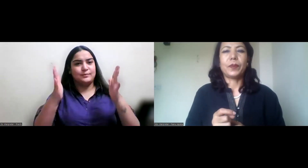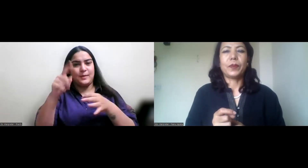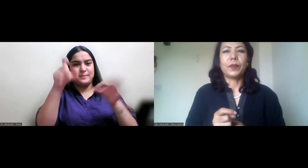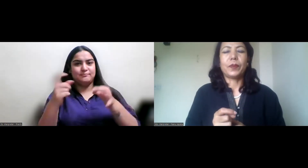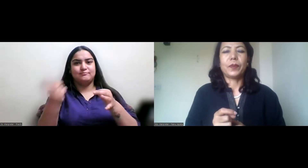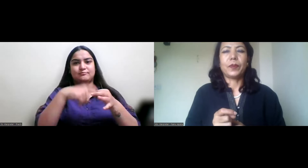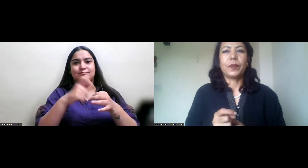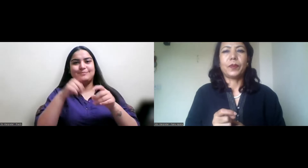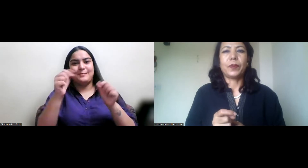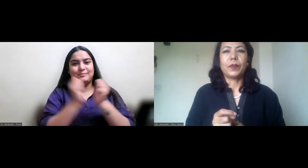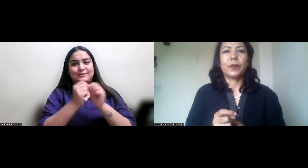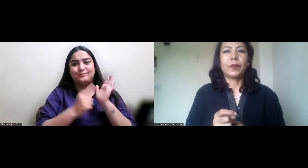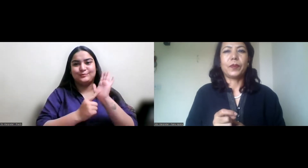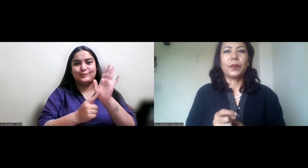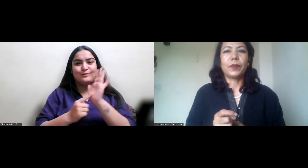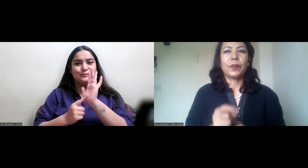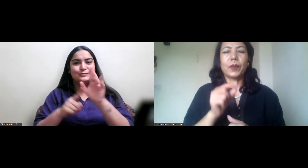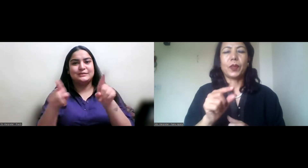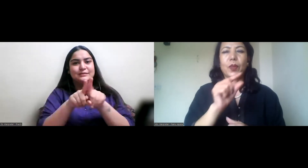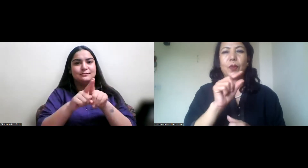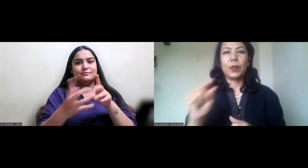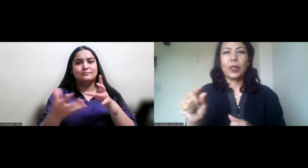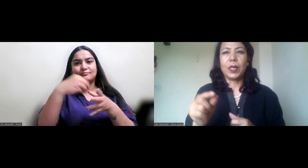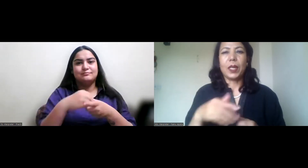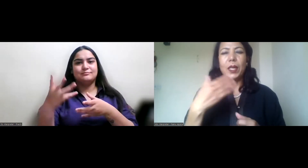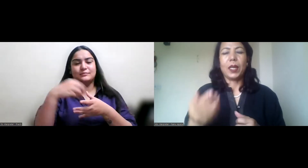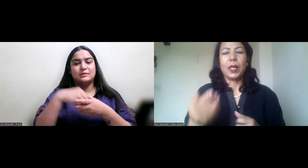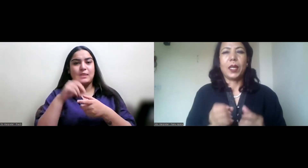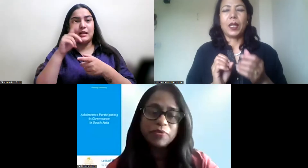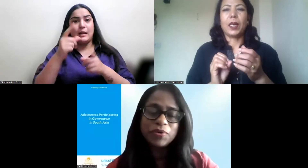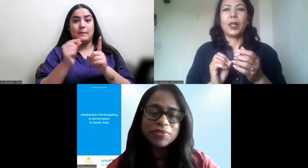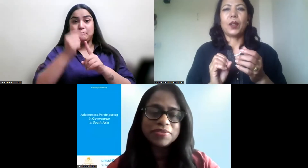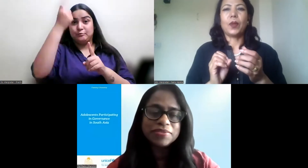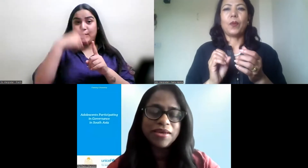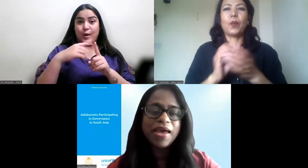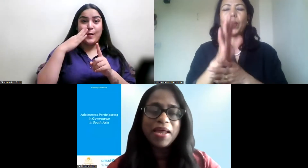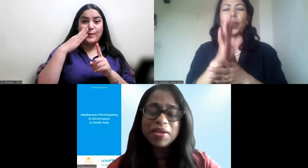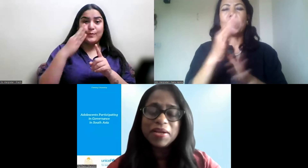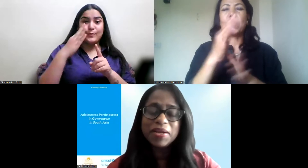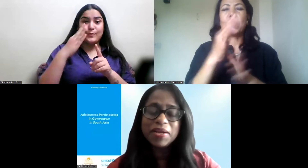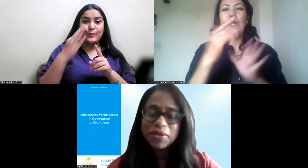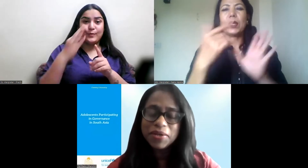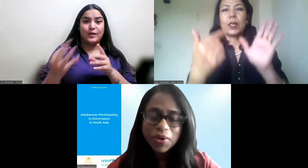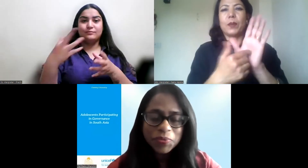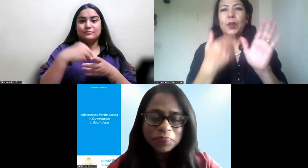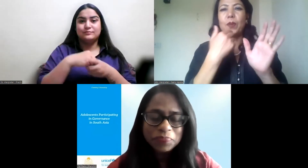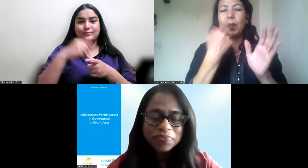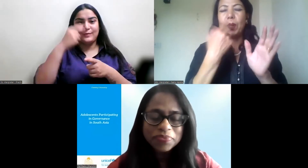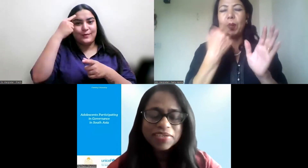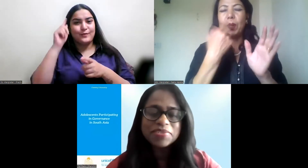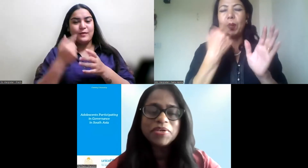as highlighting empowerment as a kind of a priority in programming for adolescents. And